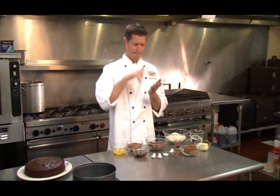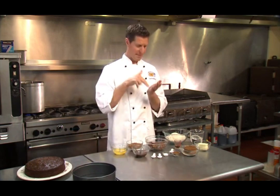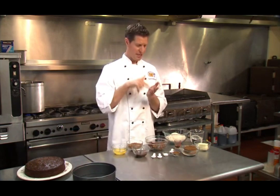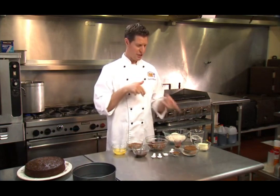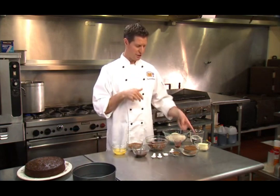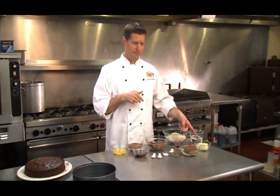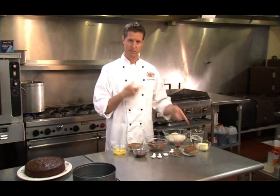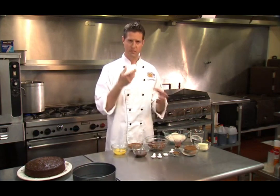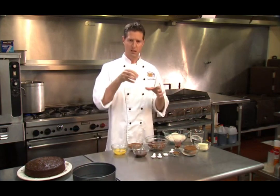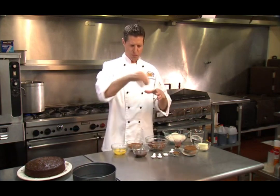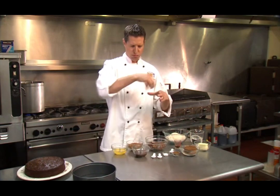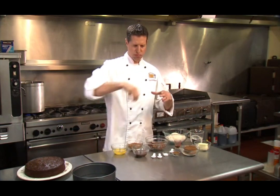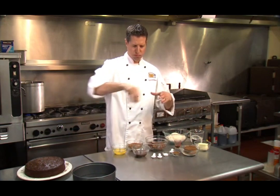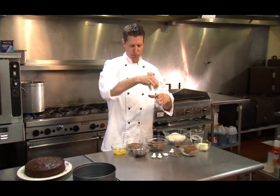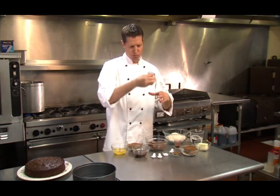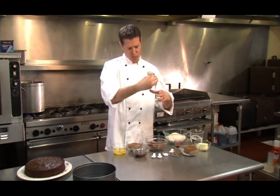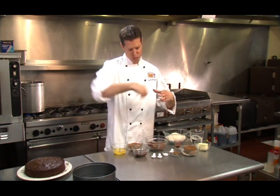Use butter to coat the pan.